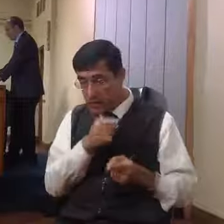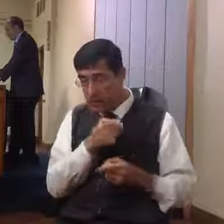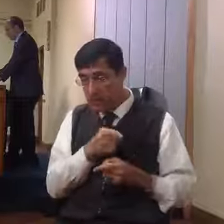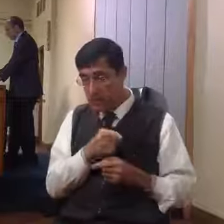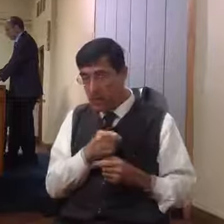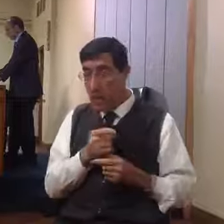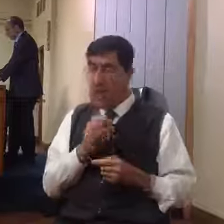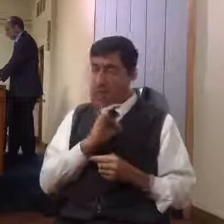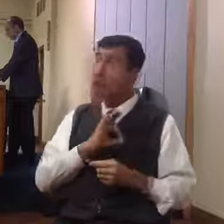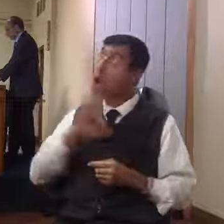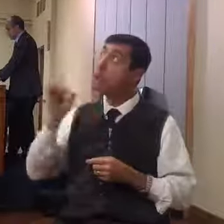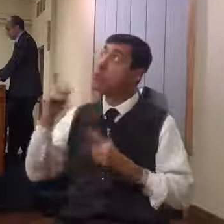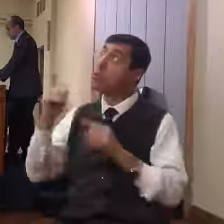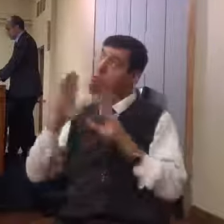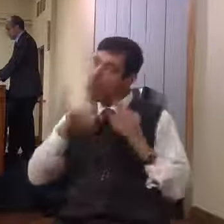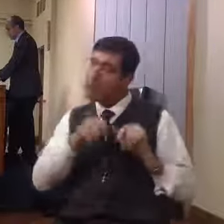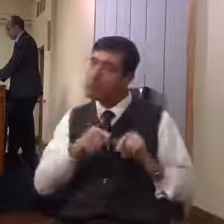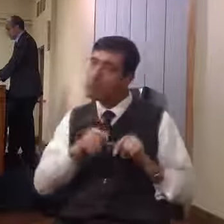in